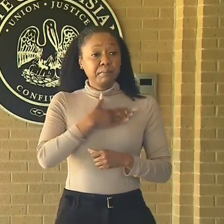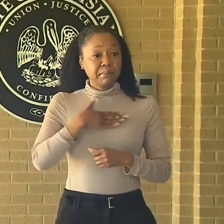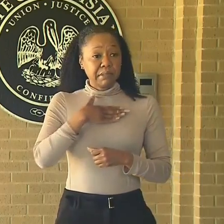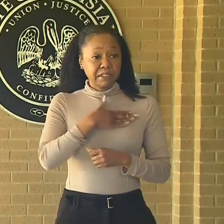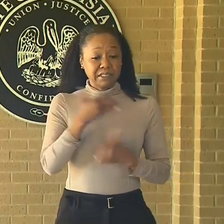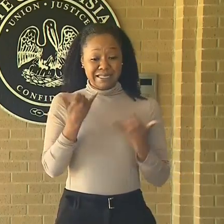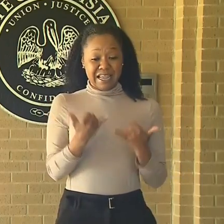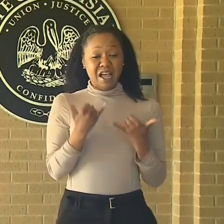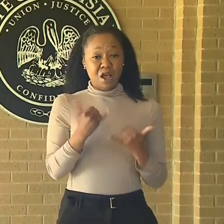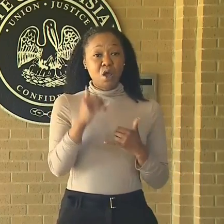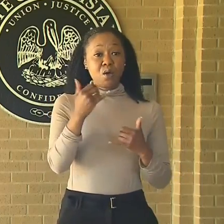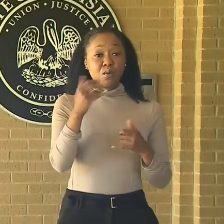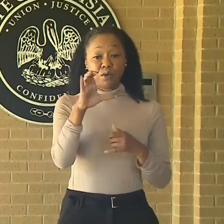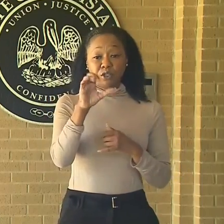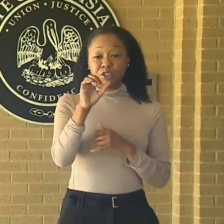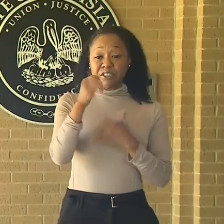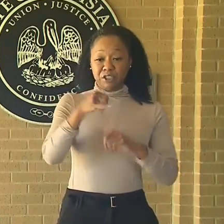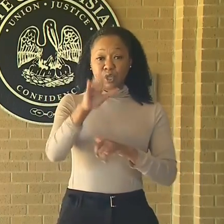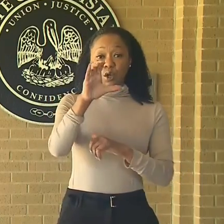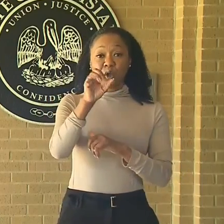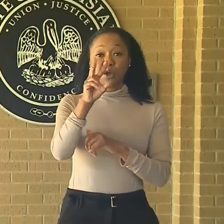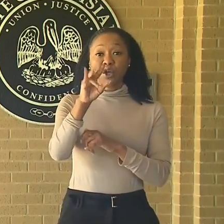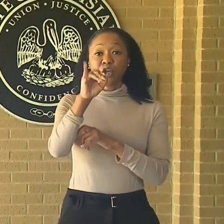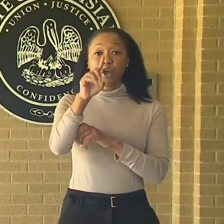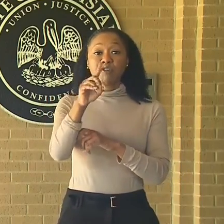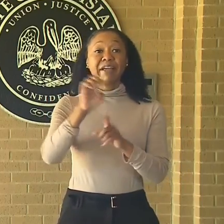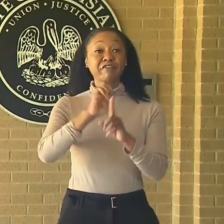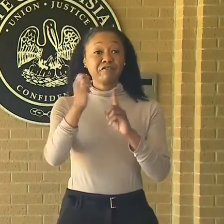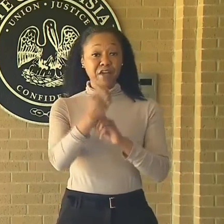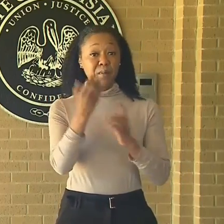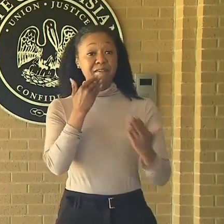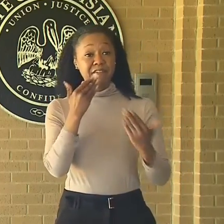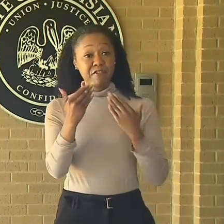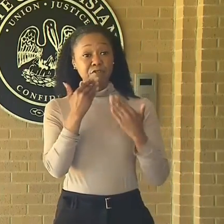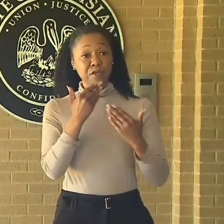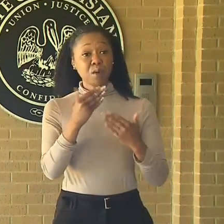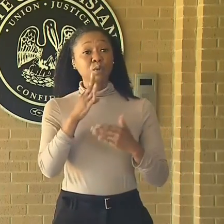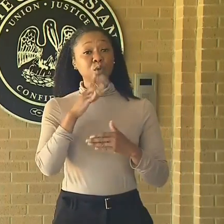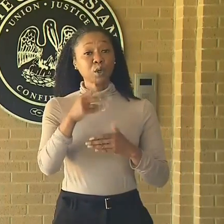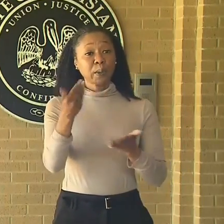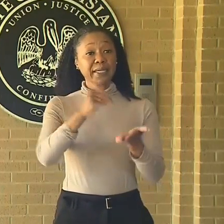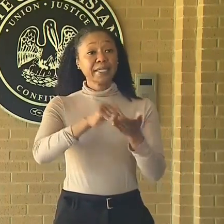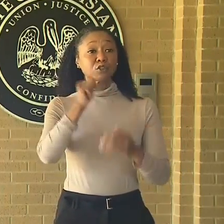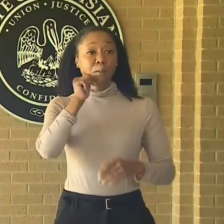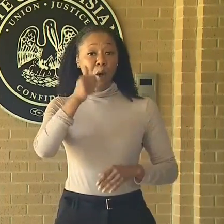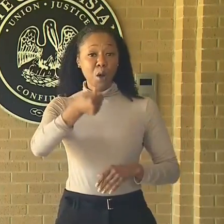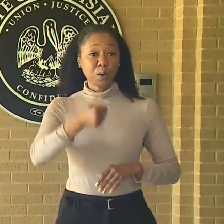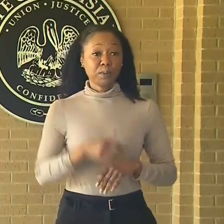COVID environment. So thank all of you very much, and we'll talk to you again tomorrow.